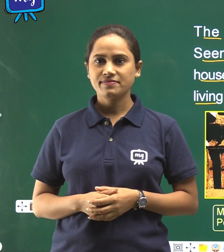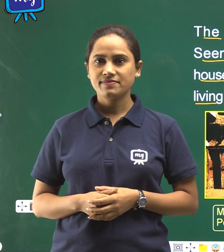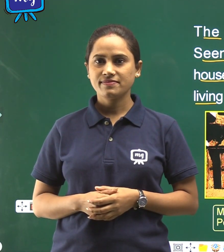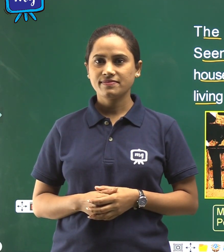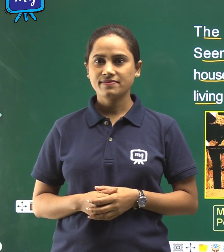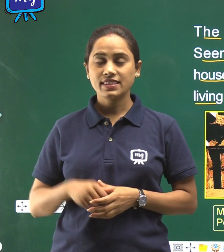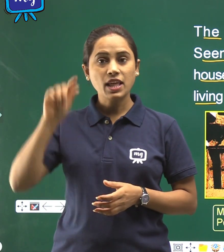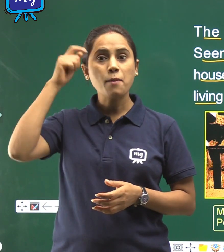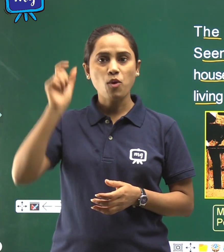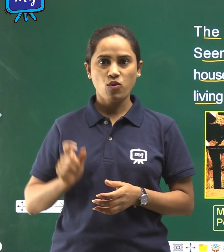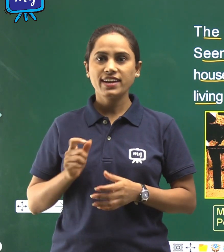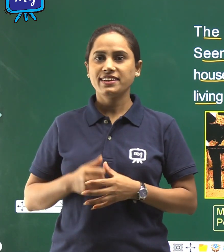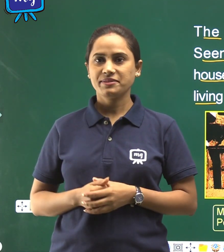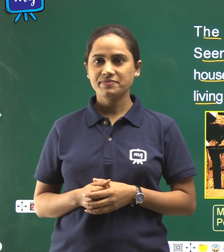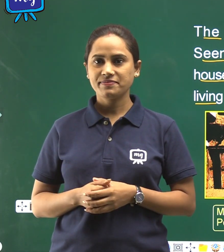poverty,